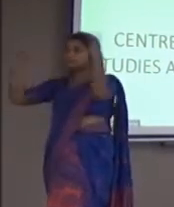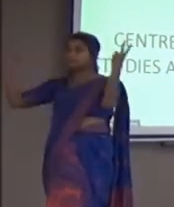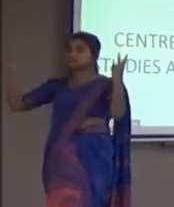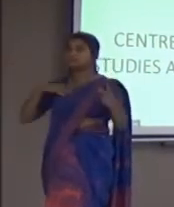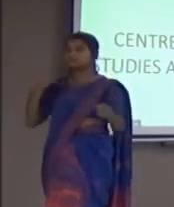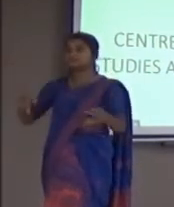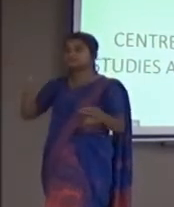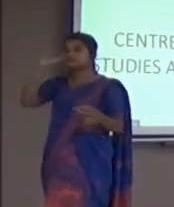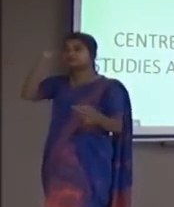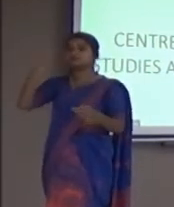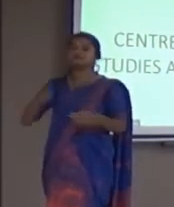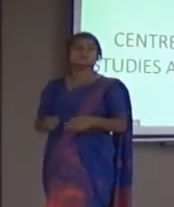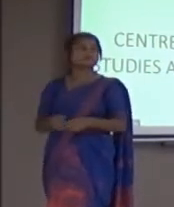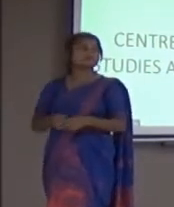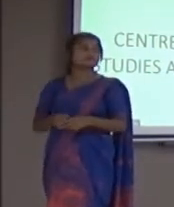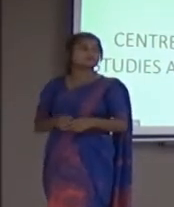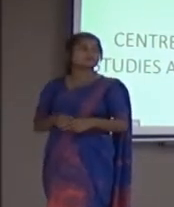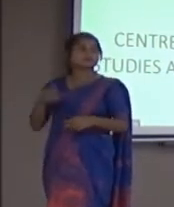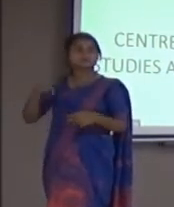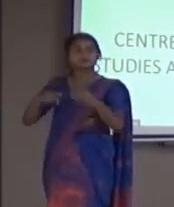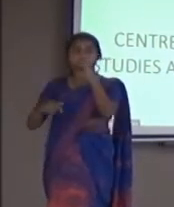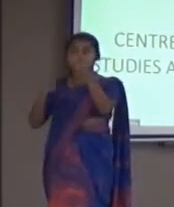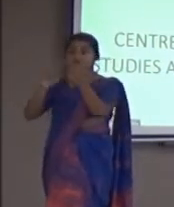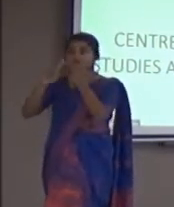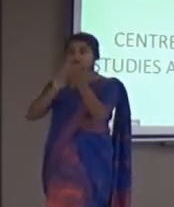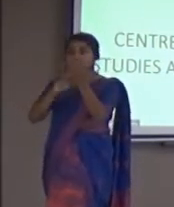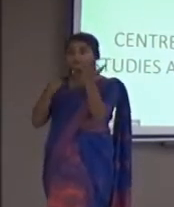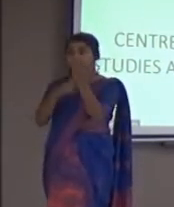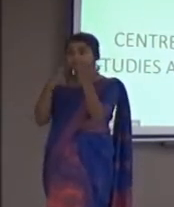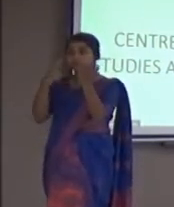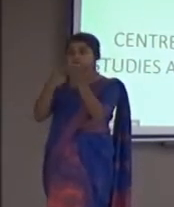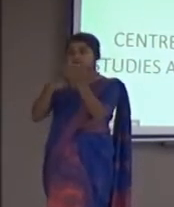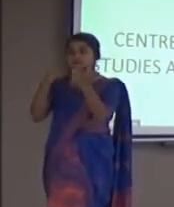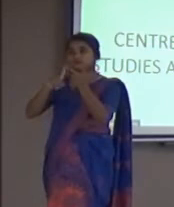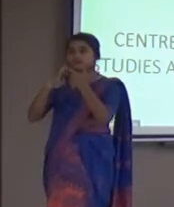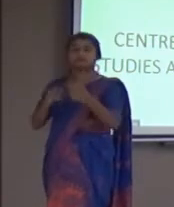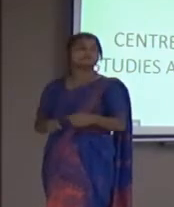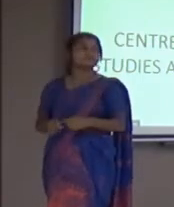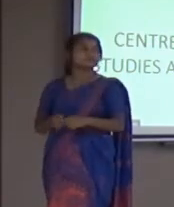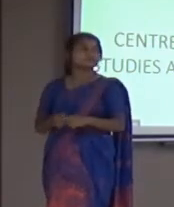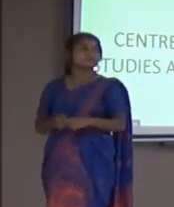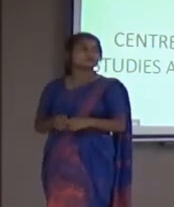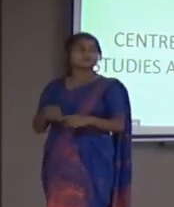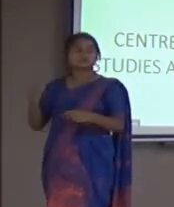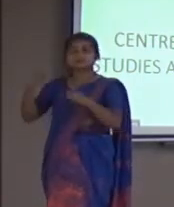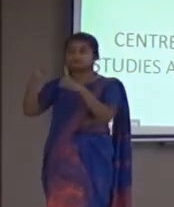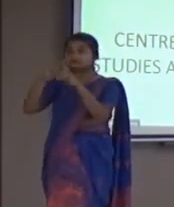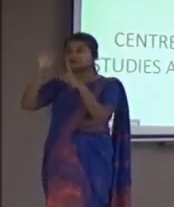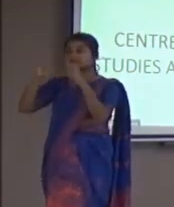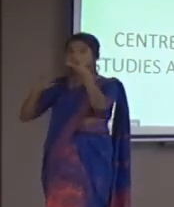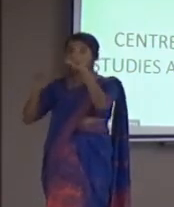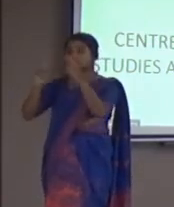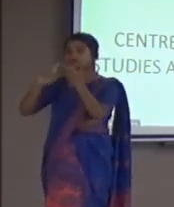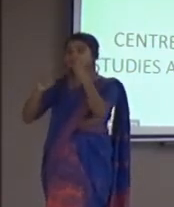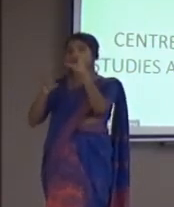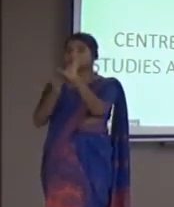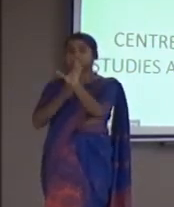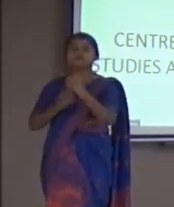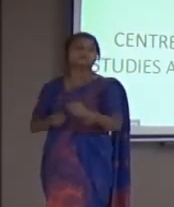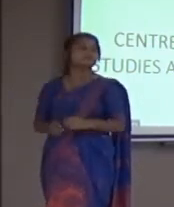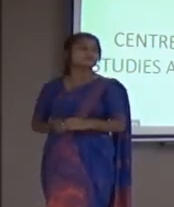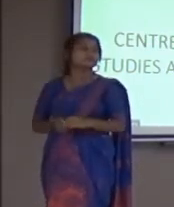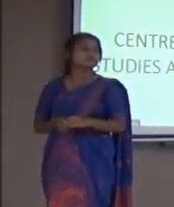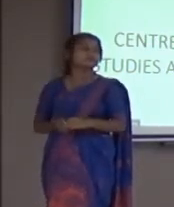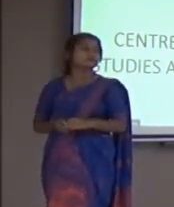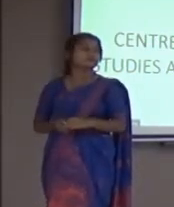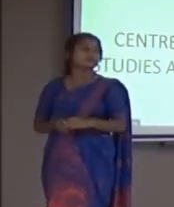country. So, and at center, this is our attempt to bridge the gap between the policy making and ground realities. So